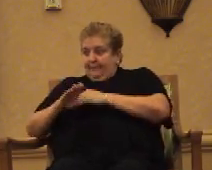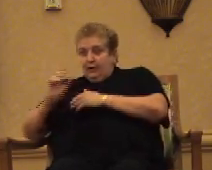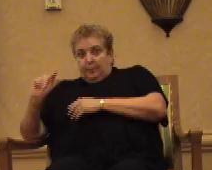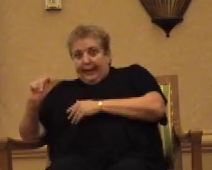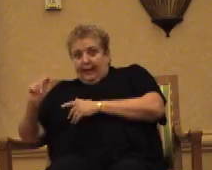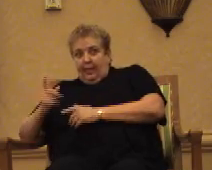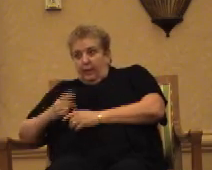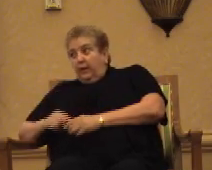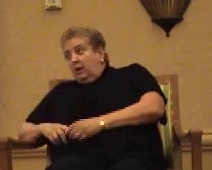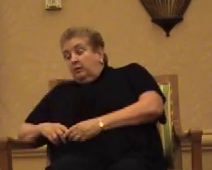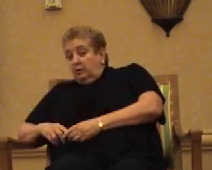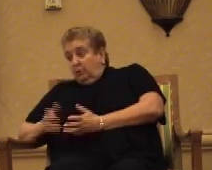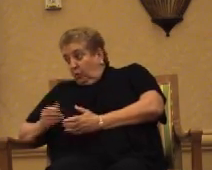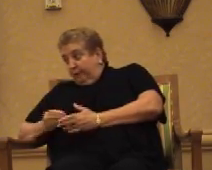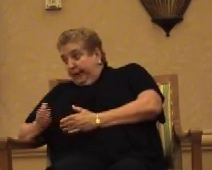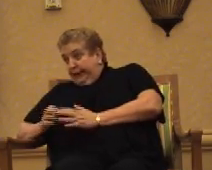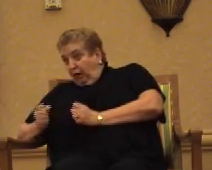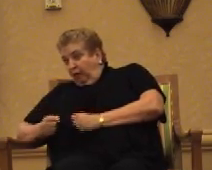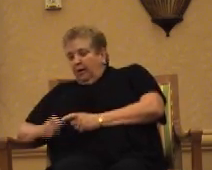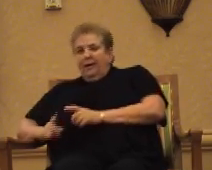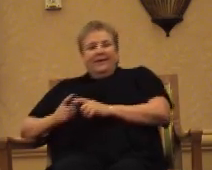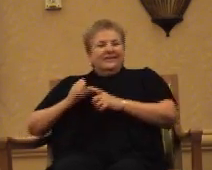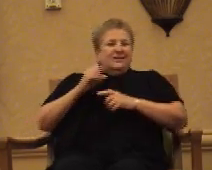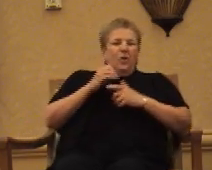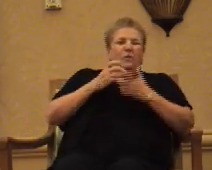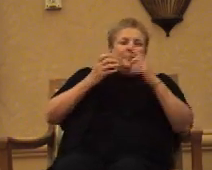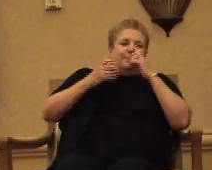And my drinking entered the second phase, fun plus problems.